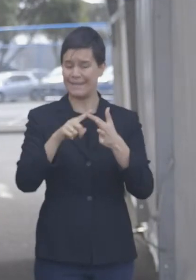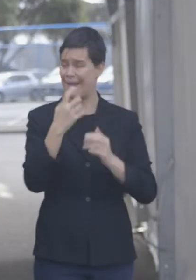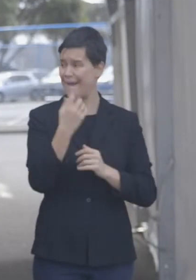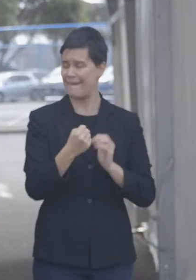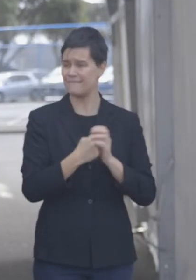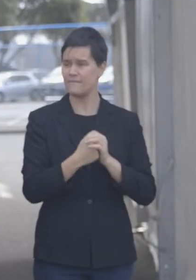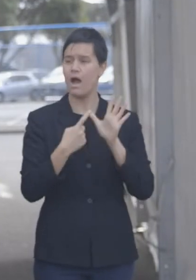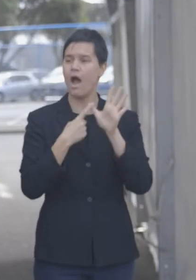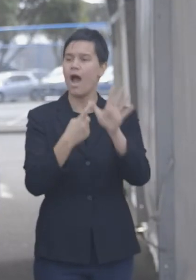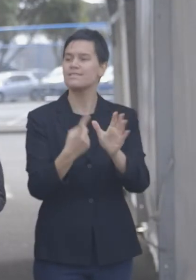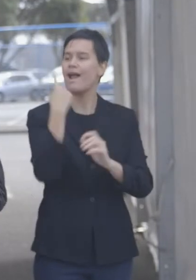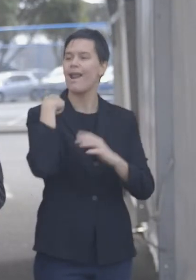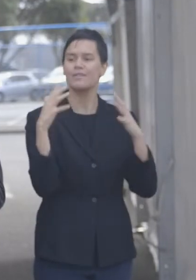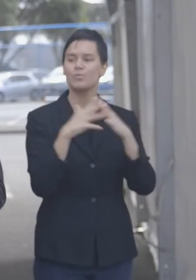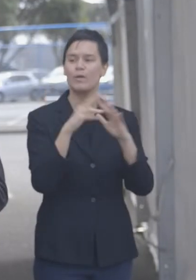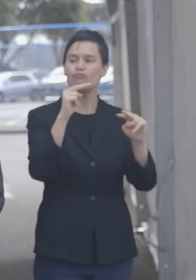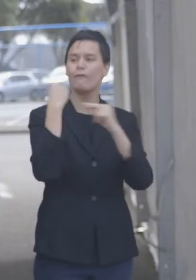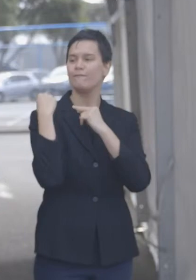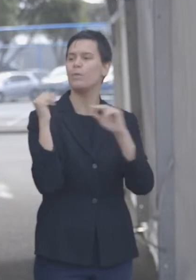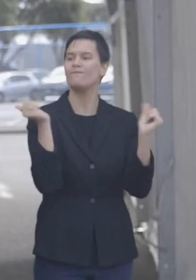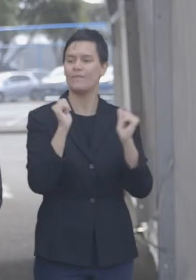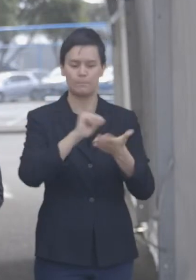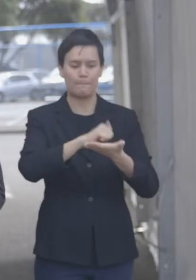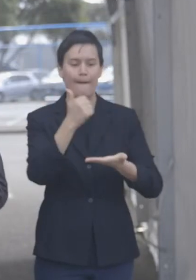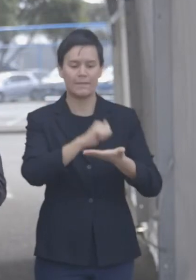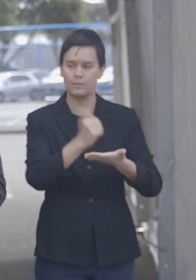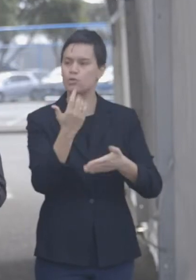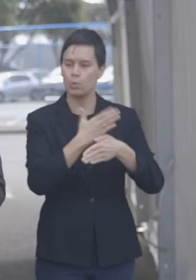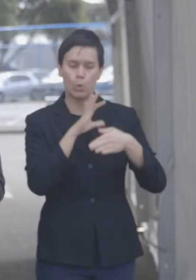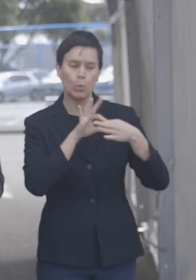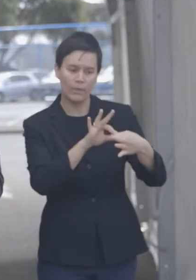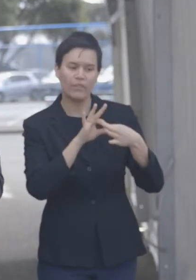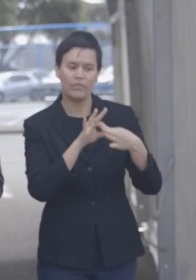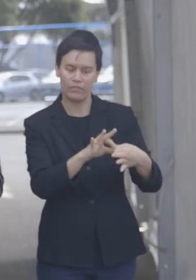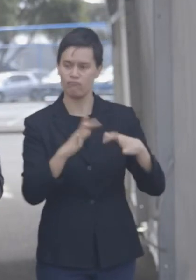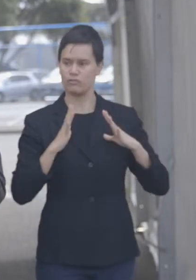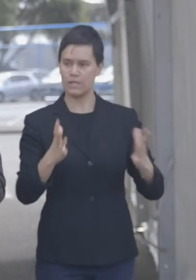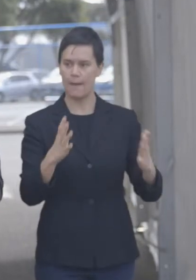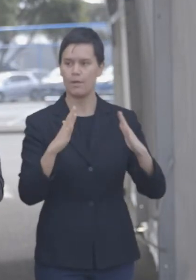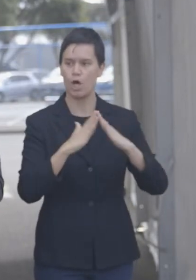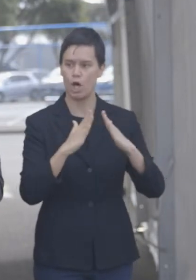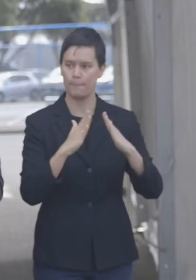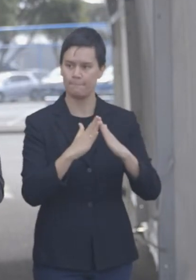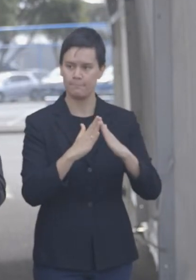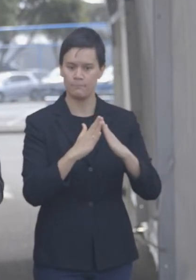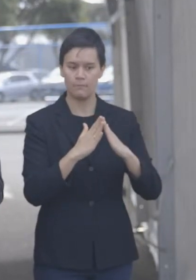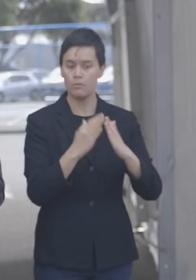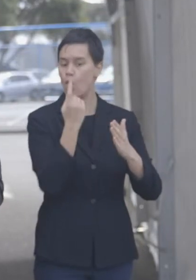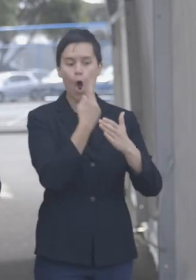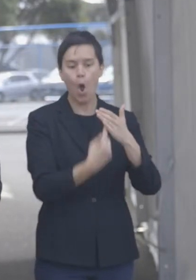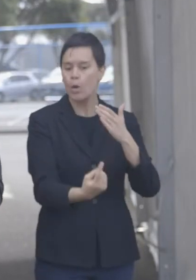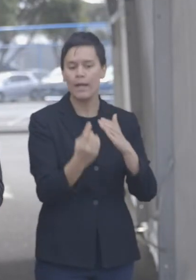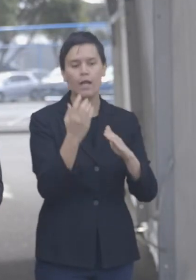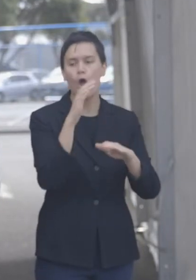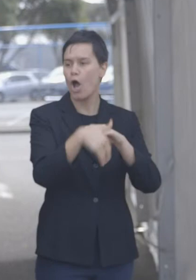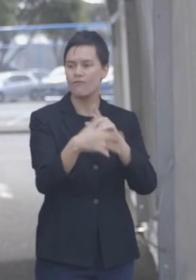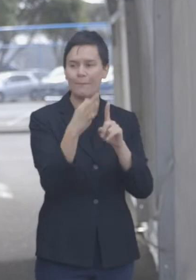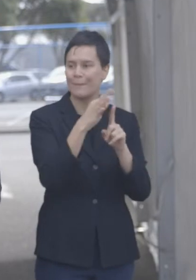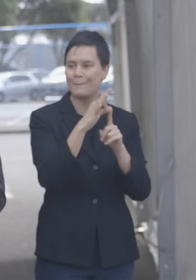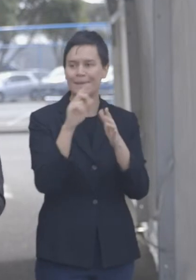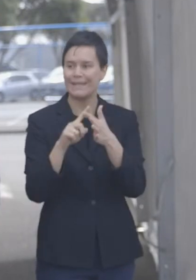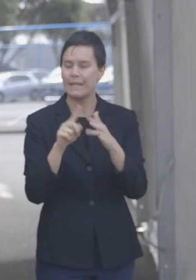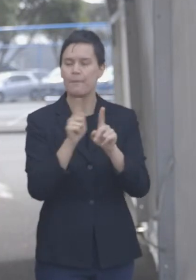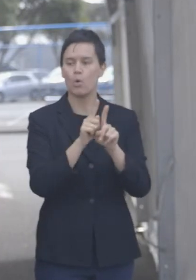was published just last week, and we're working very closely with them on not just PPE availability and use, but all their